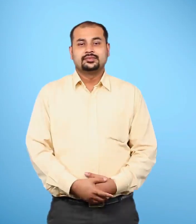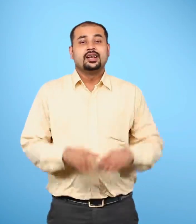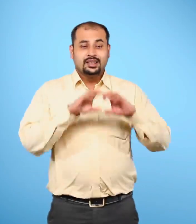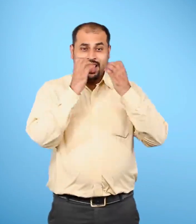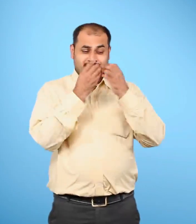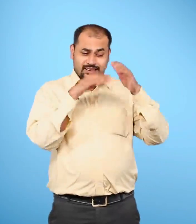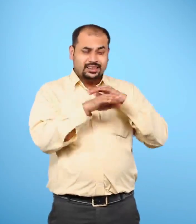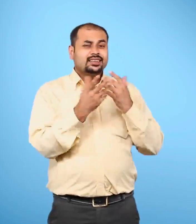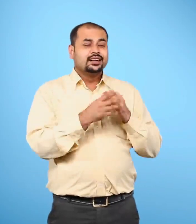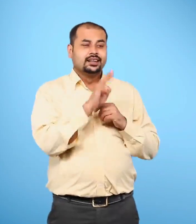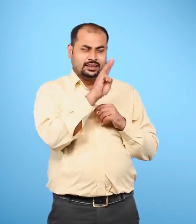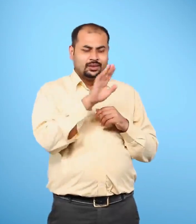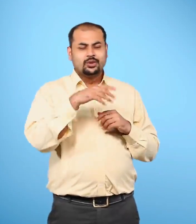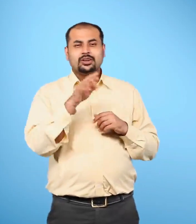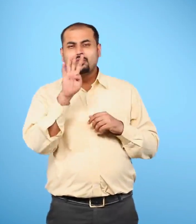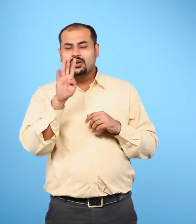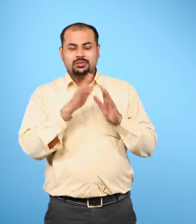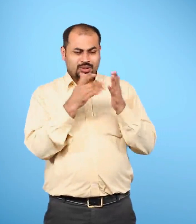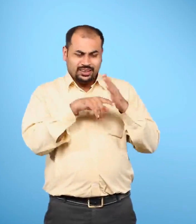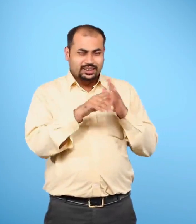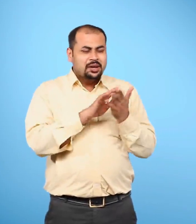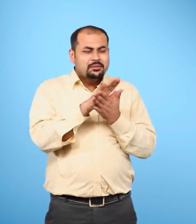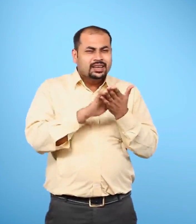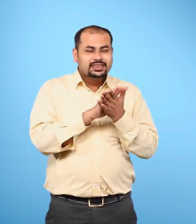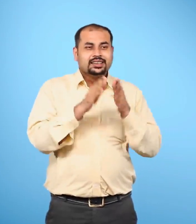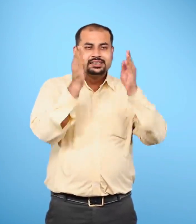In class 3 and 4, basic shapes